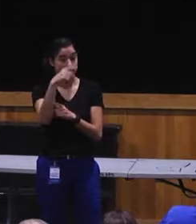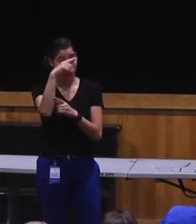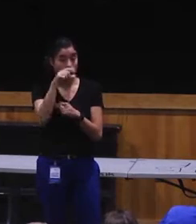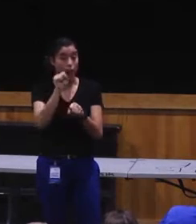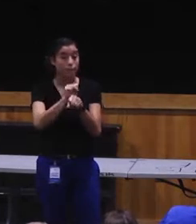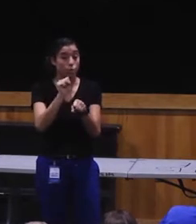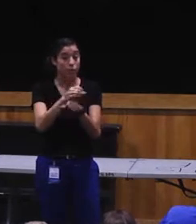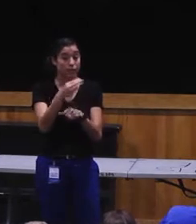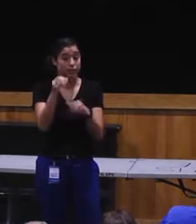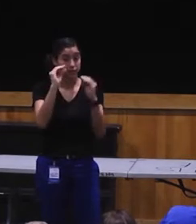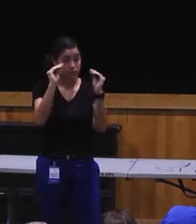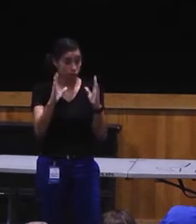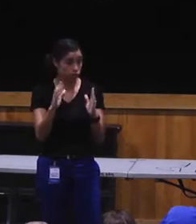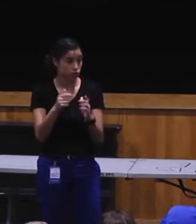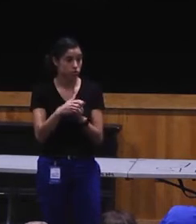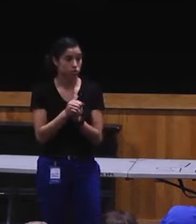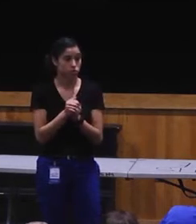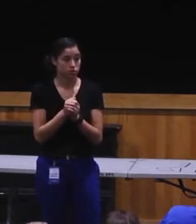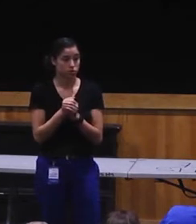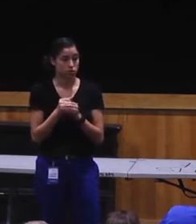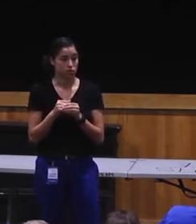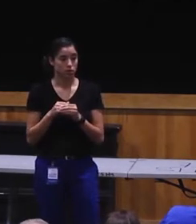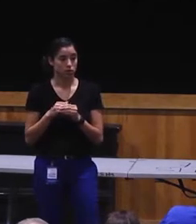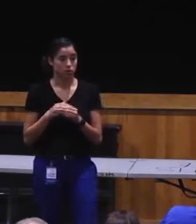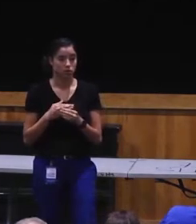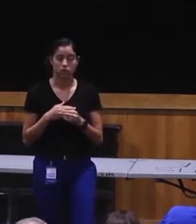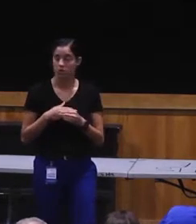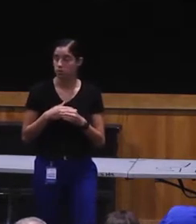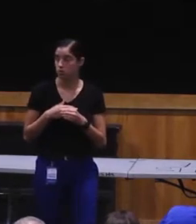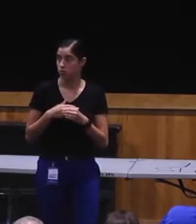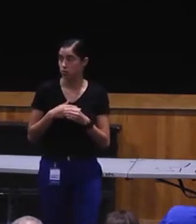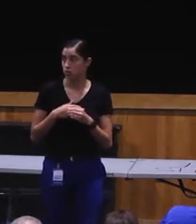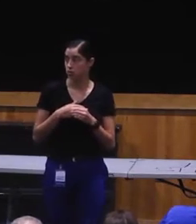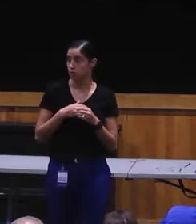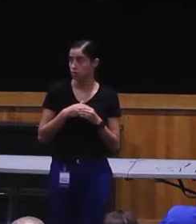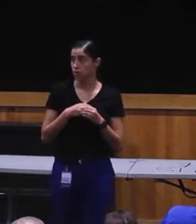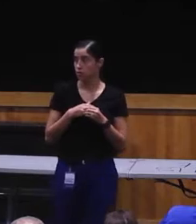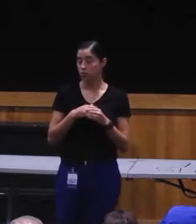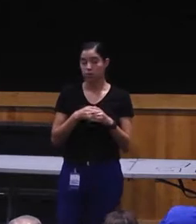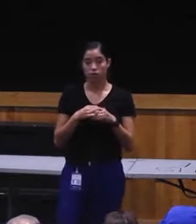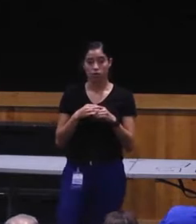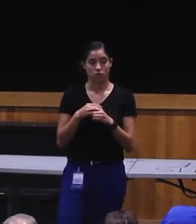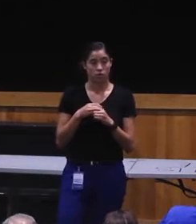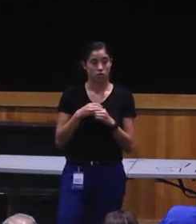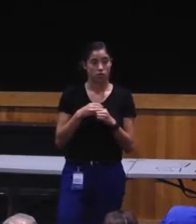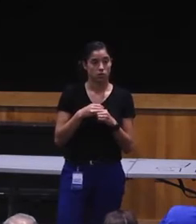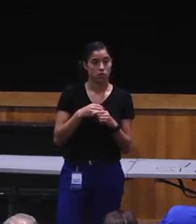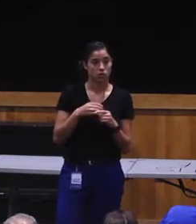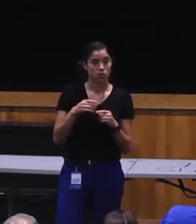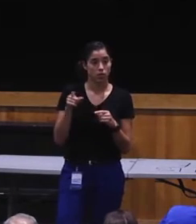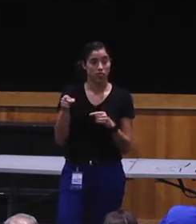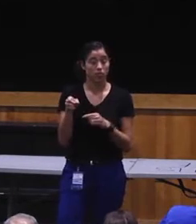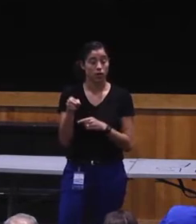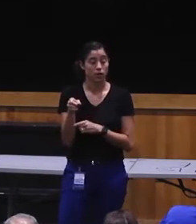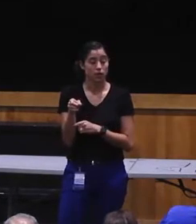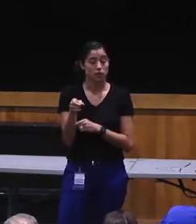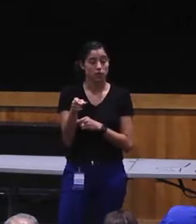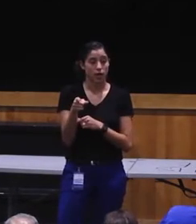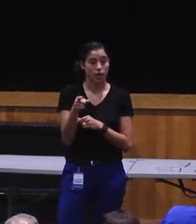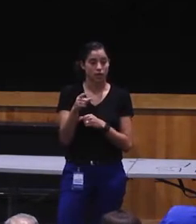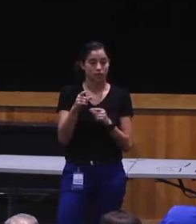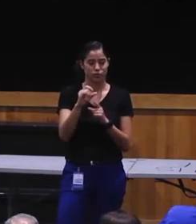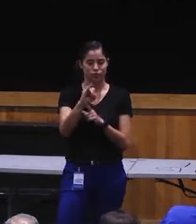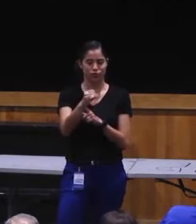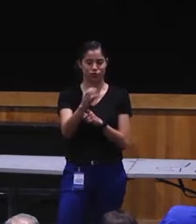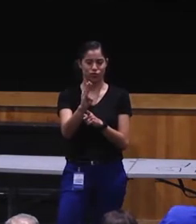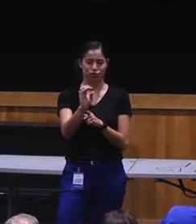So substitutes do not need the PIN for that app, because that's if they're going to record an absence that they're saying they're going to be out. There is what they call a Jobulator